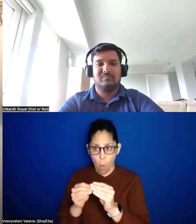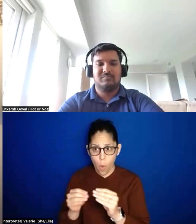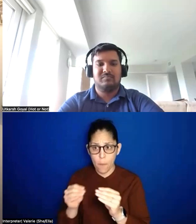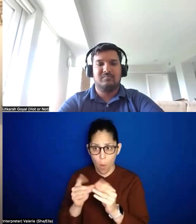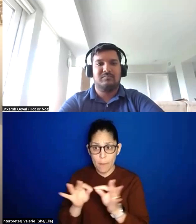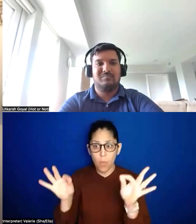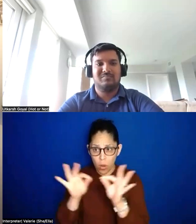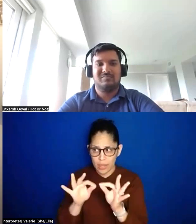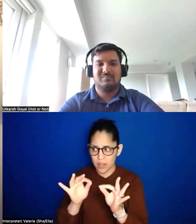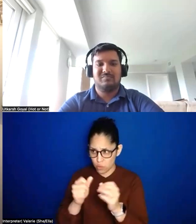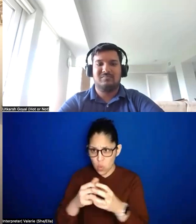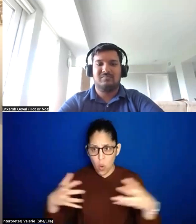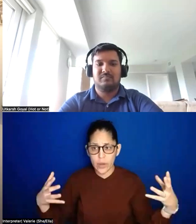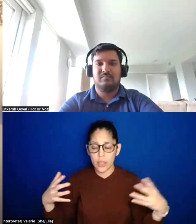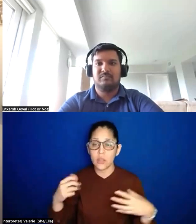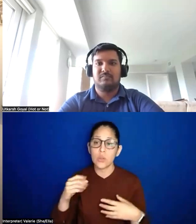think